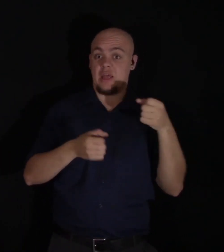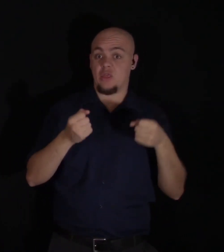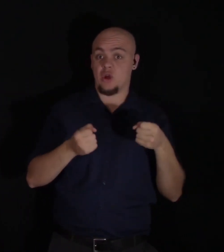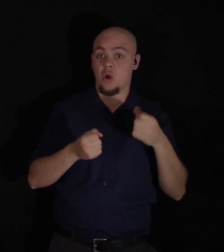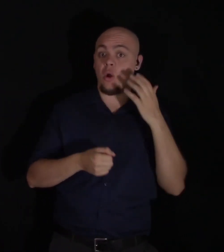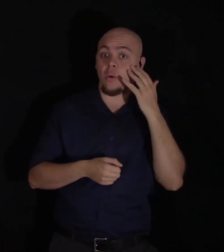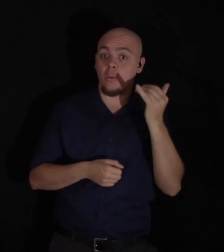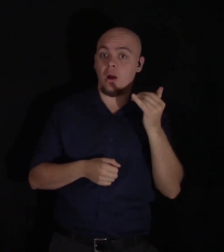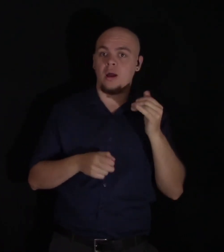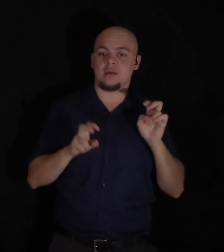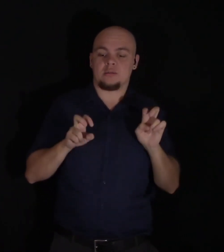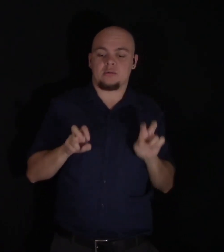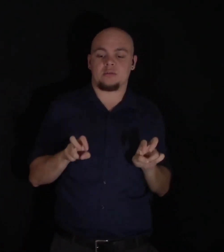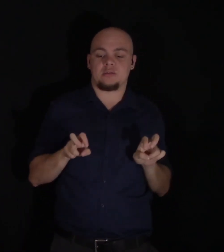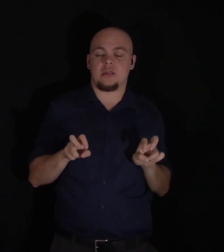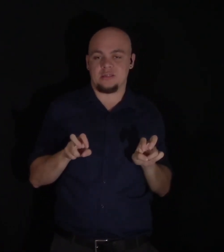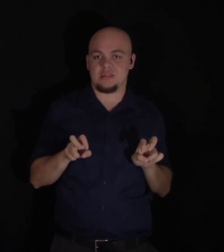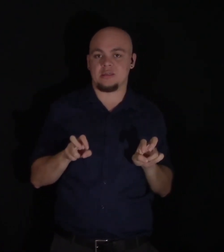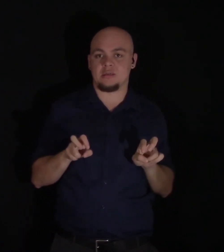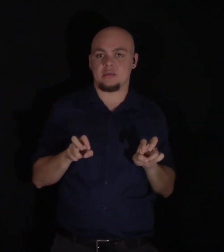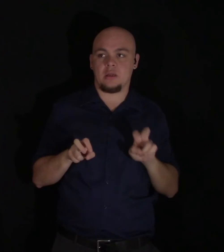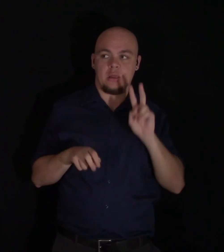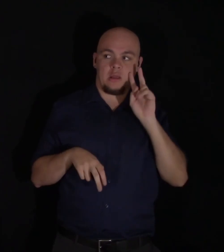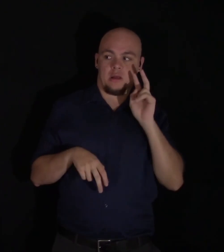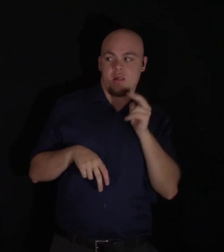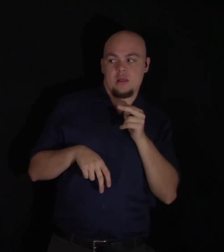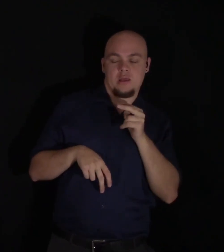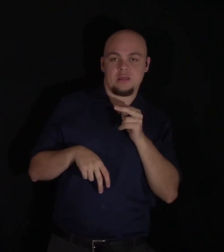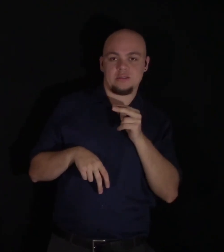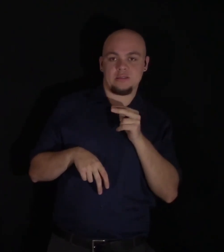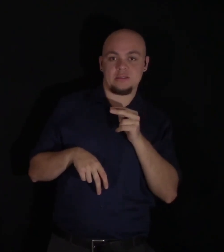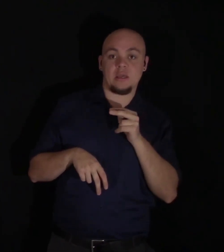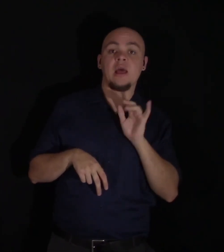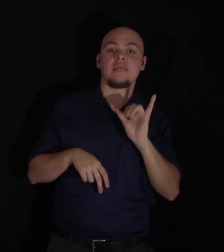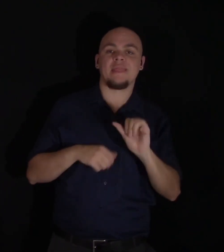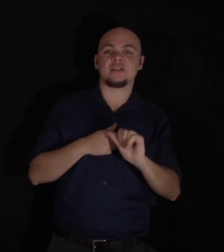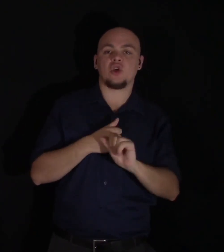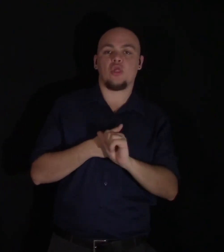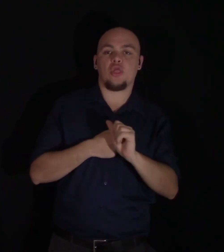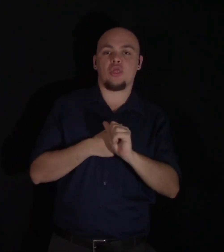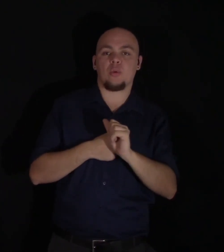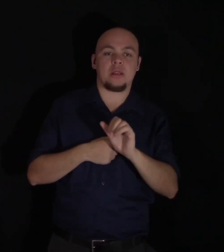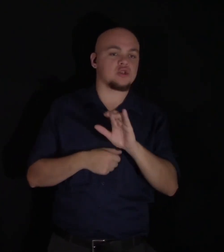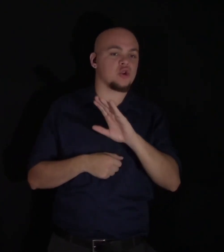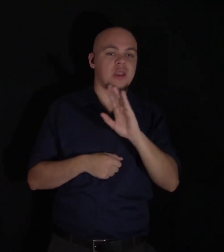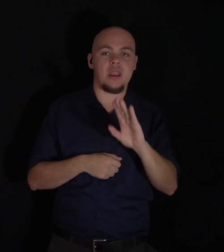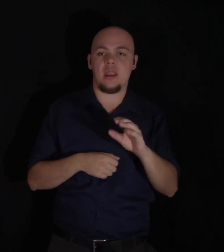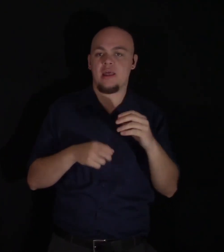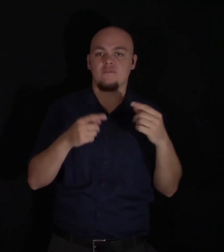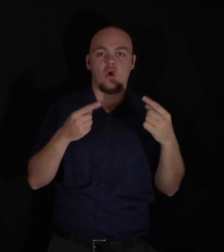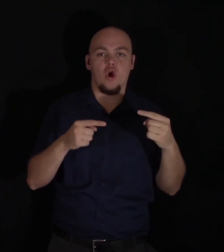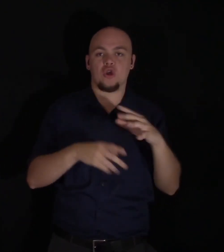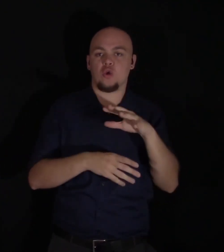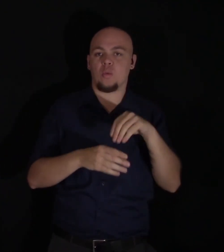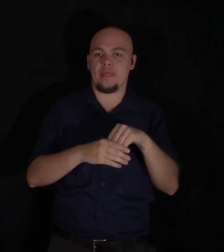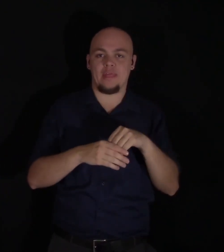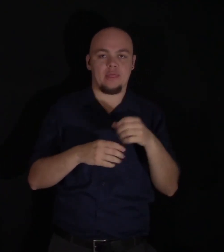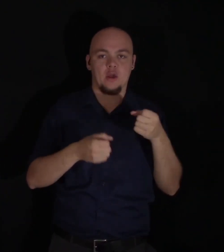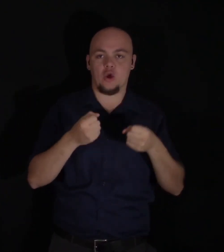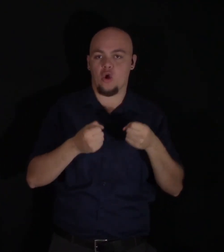you're side to side, and a glance is a threat trigger. That's why you should never fight in the car, or on the